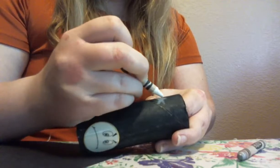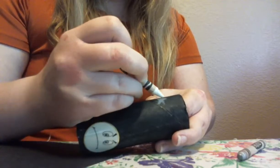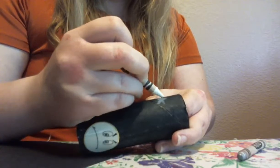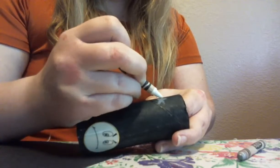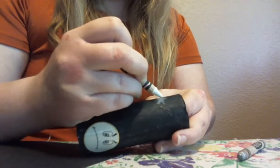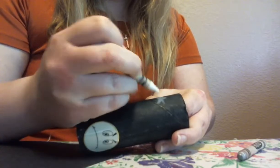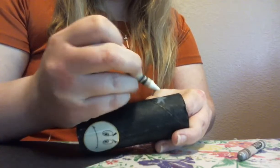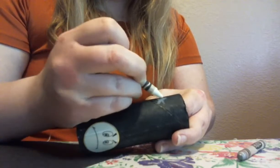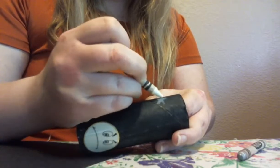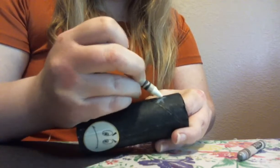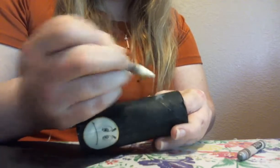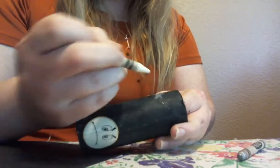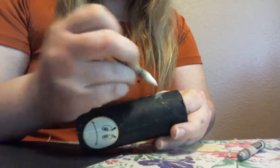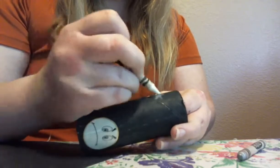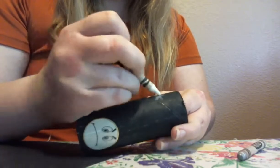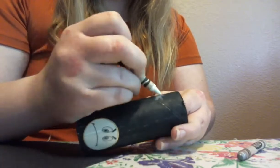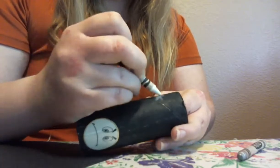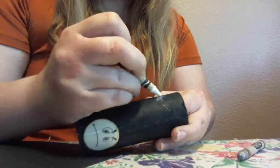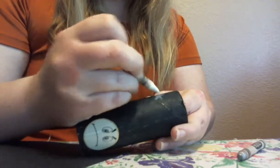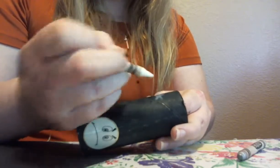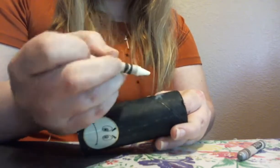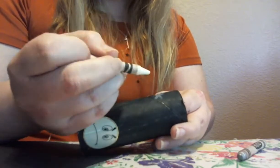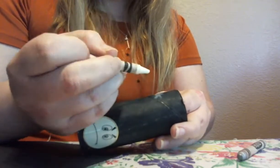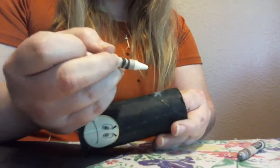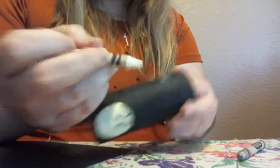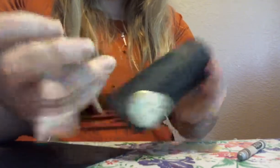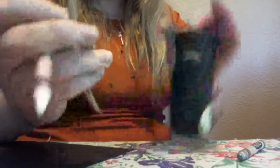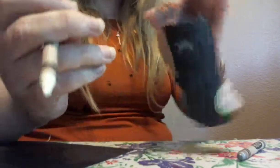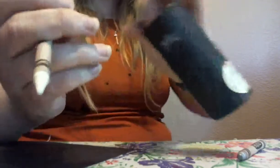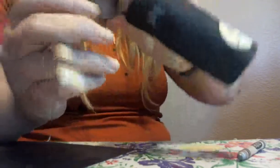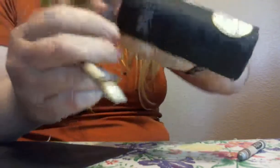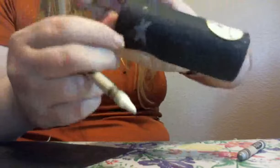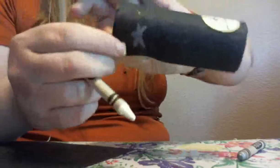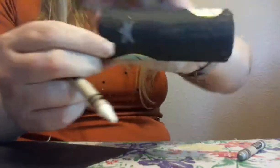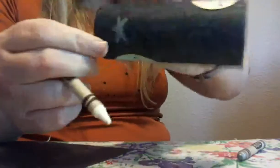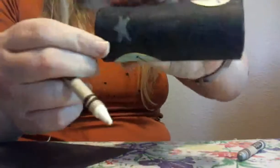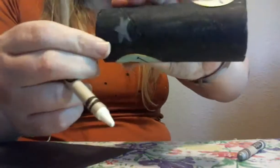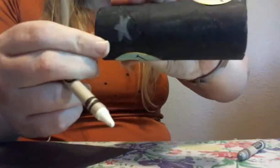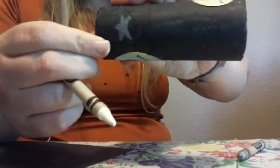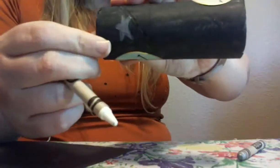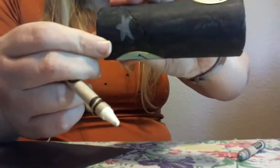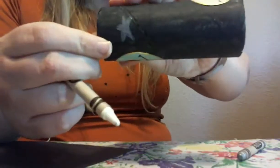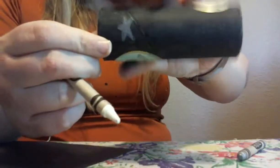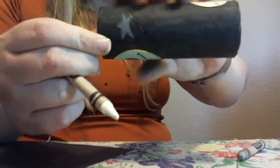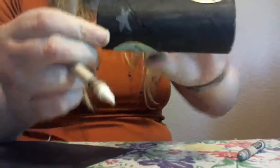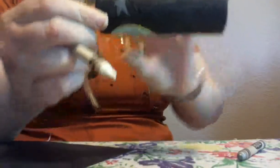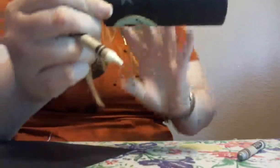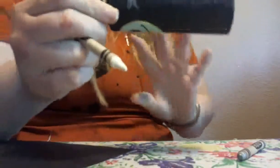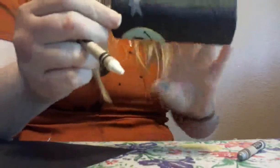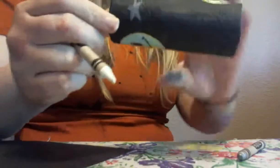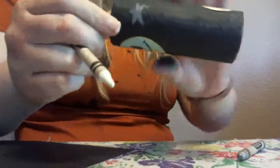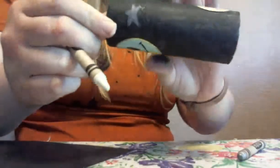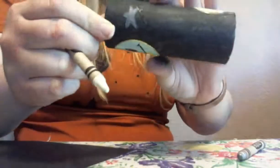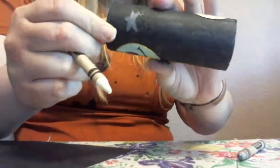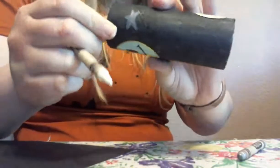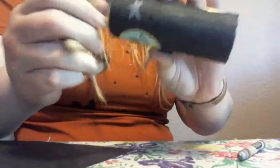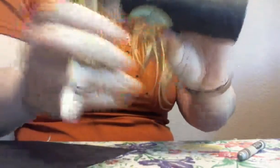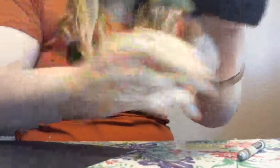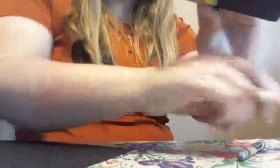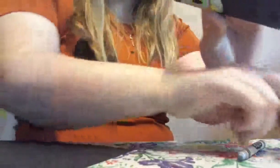make that part a little bigger. Then you have your completed star. So I'm going to do a few more of